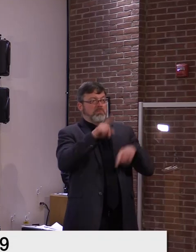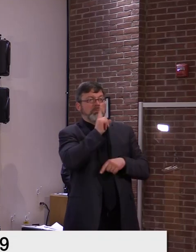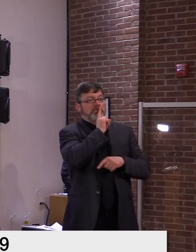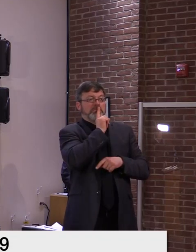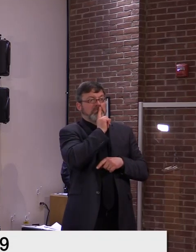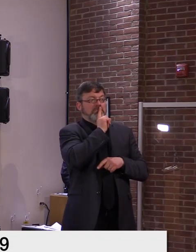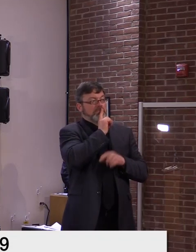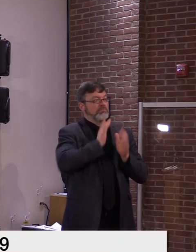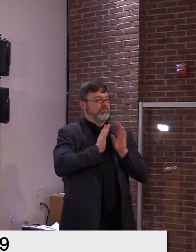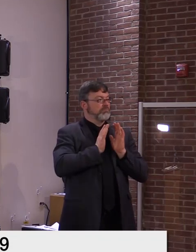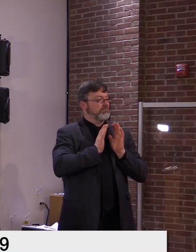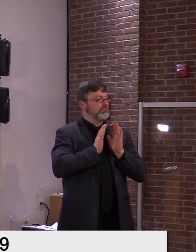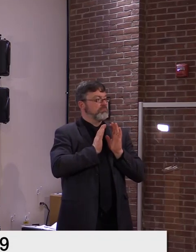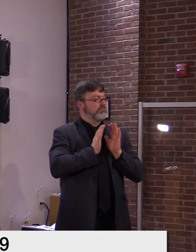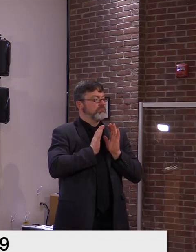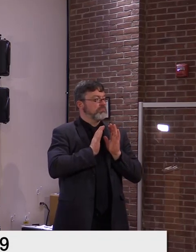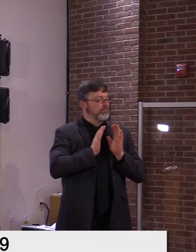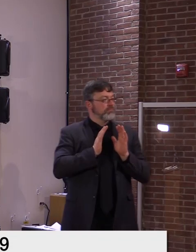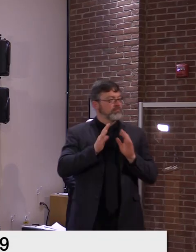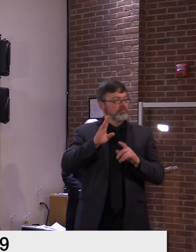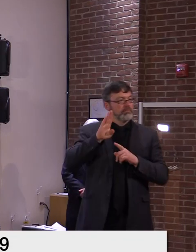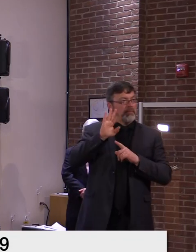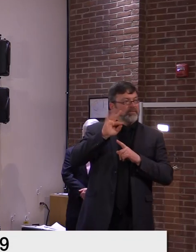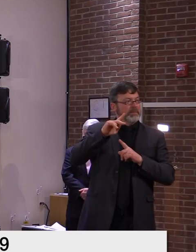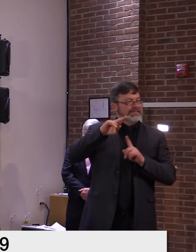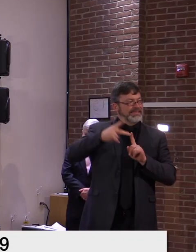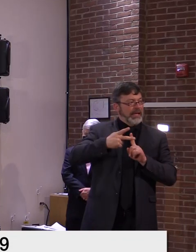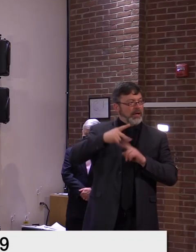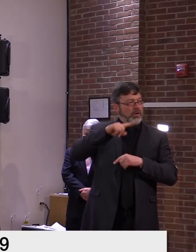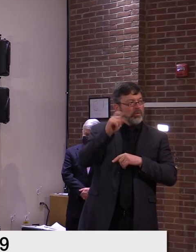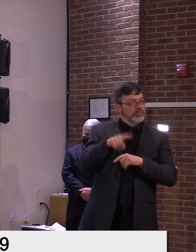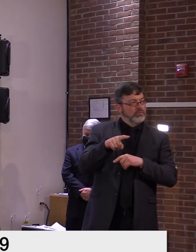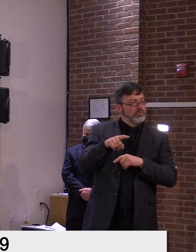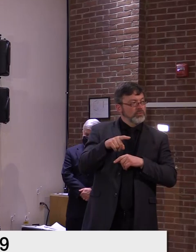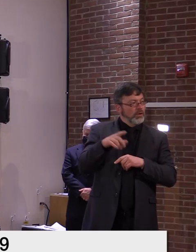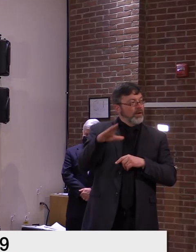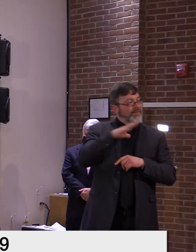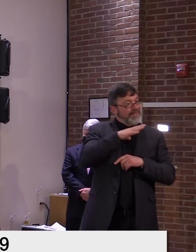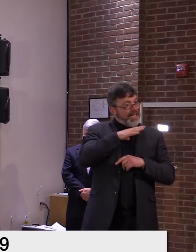Okay, but has there been any official guidance handed down from your office?